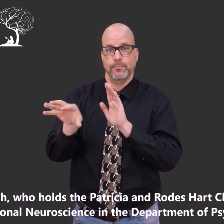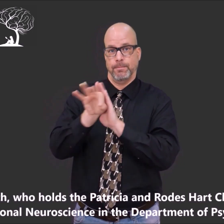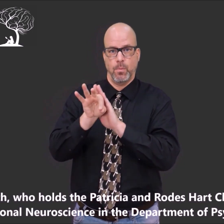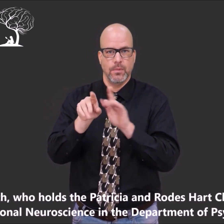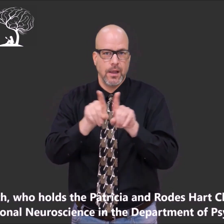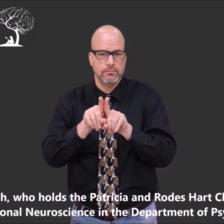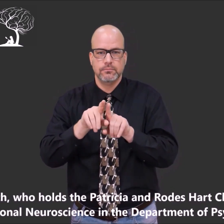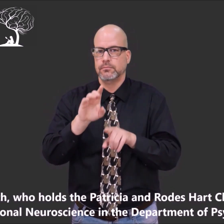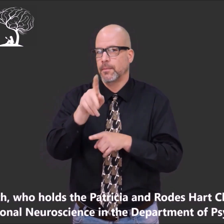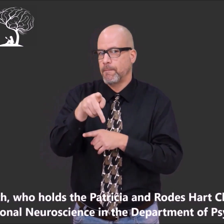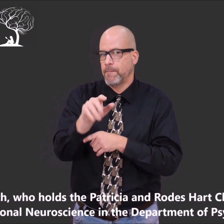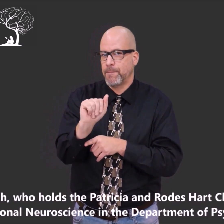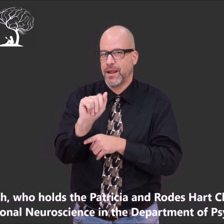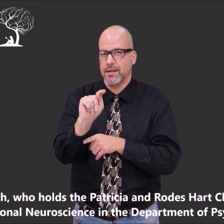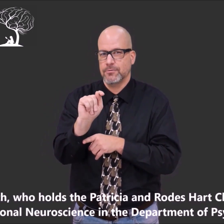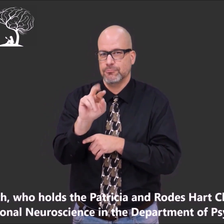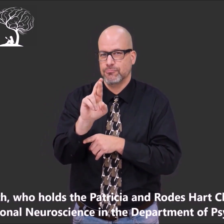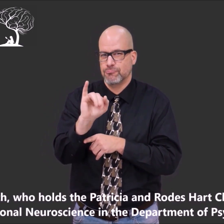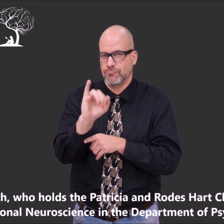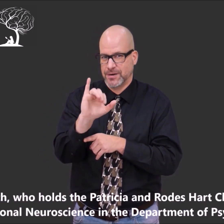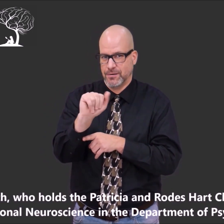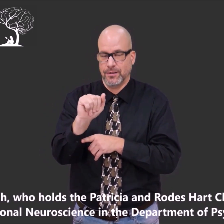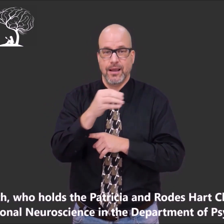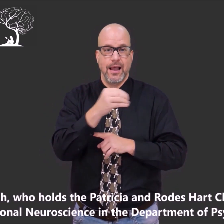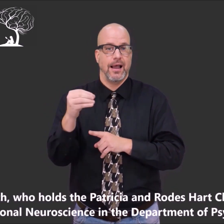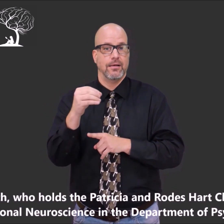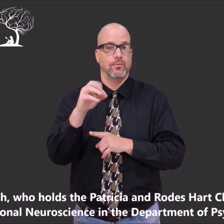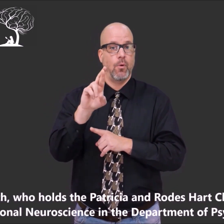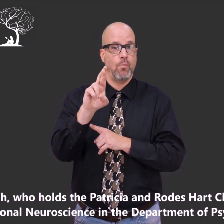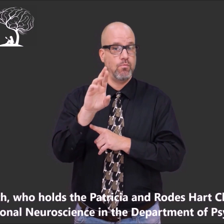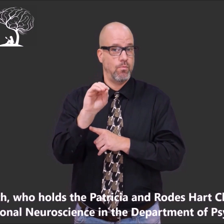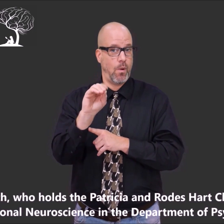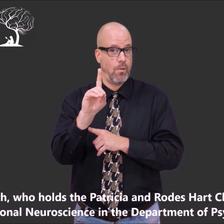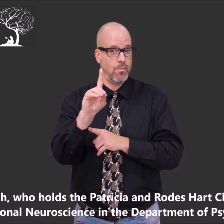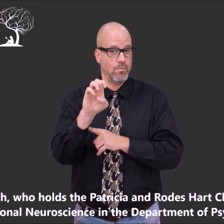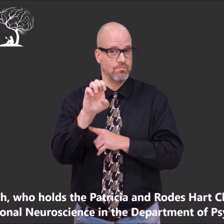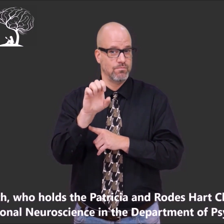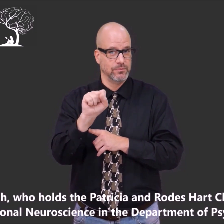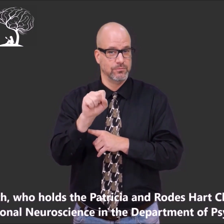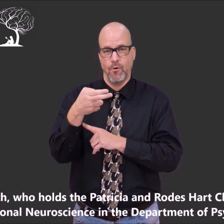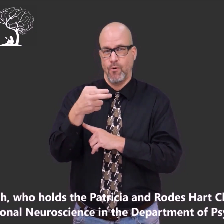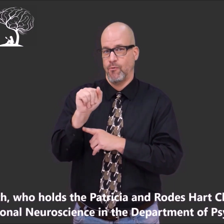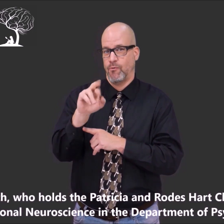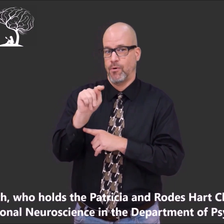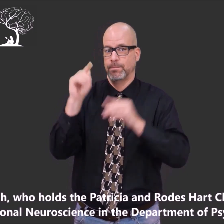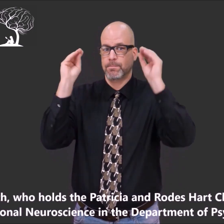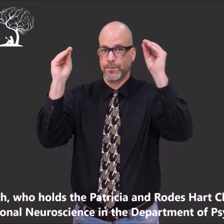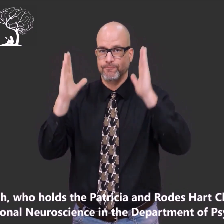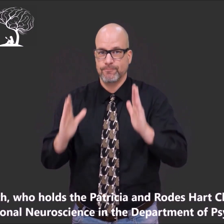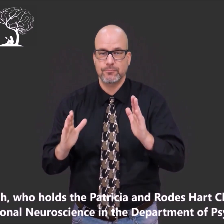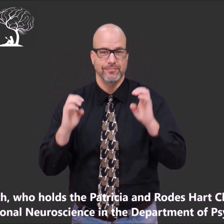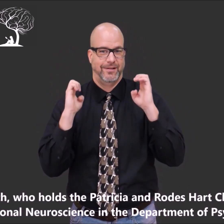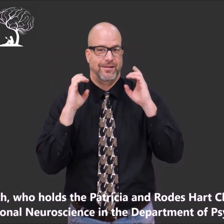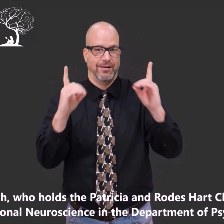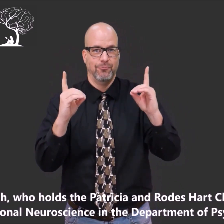Booth, who holds the Patricia and Rhodes Hart Chair of Educational Neuroscience